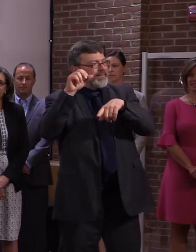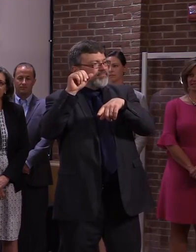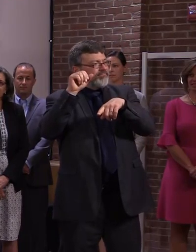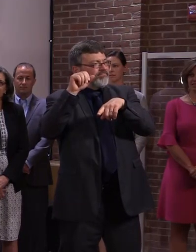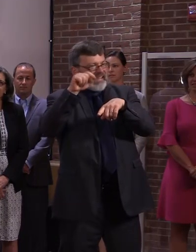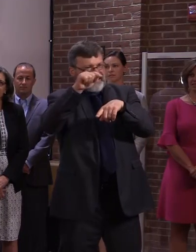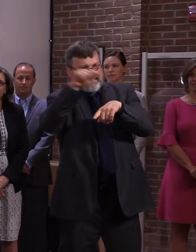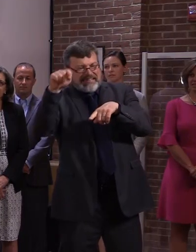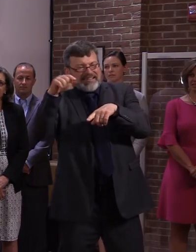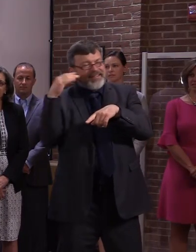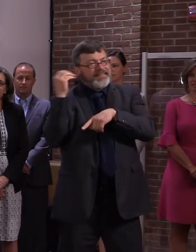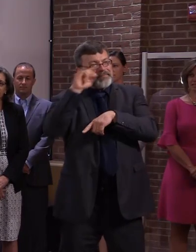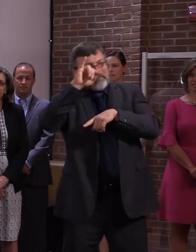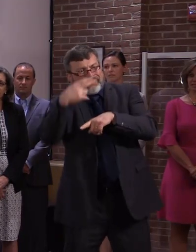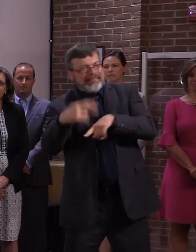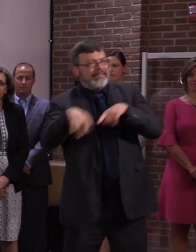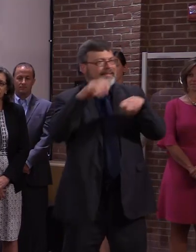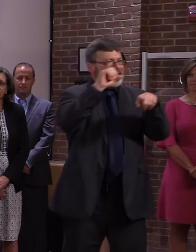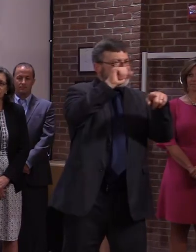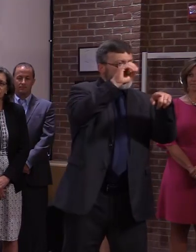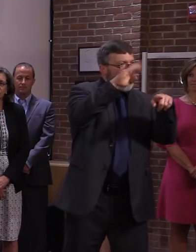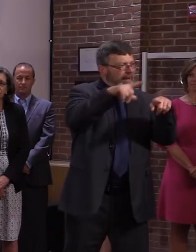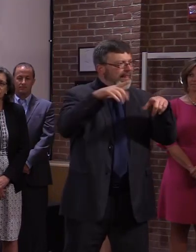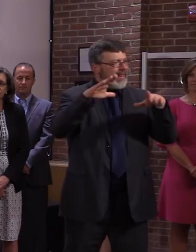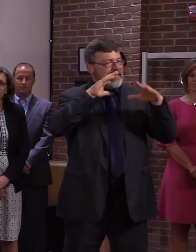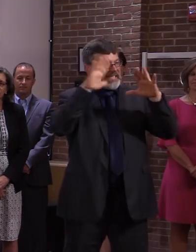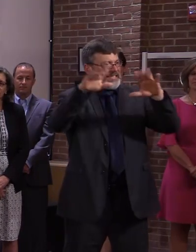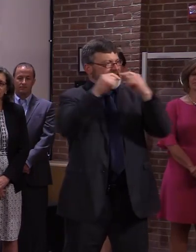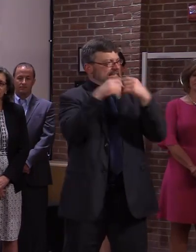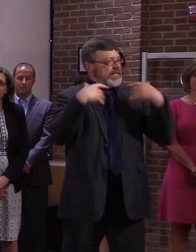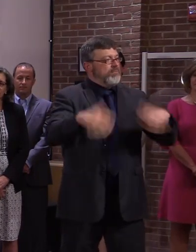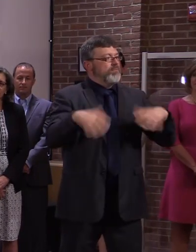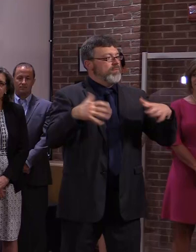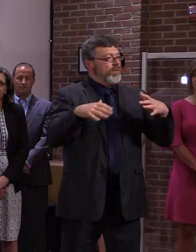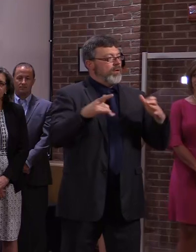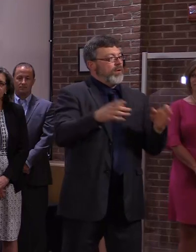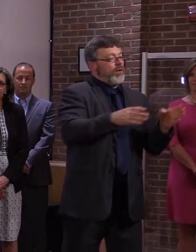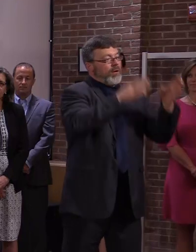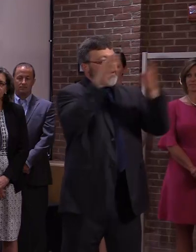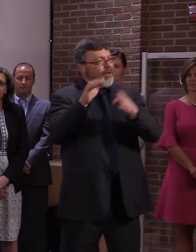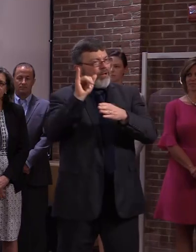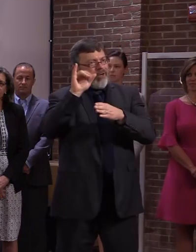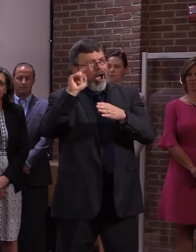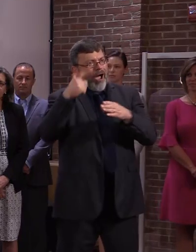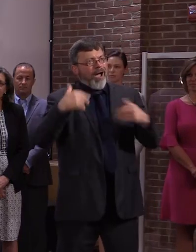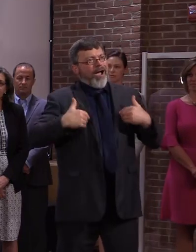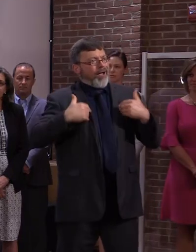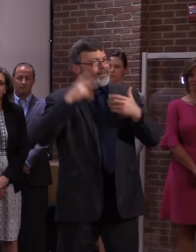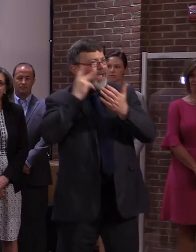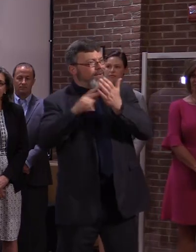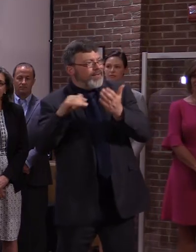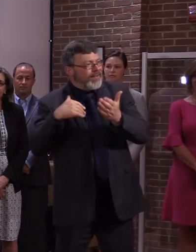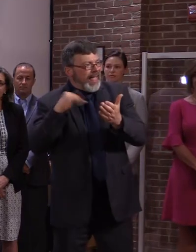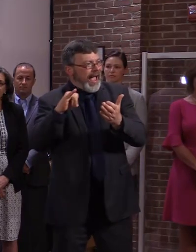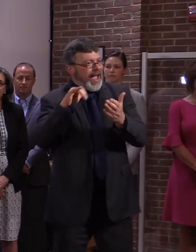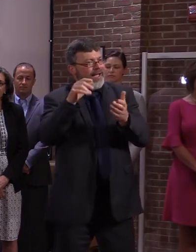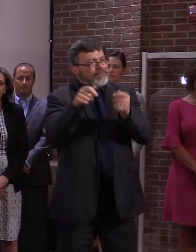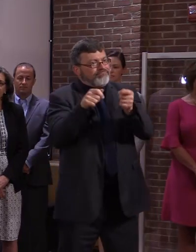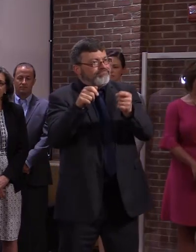team, and Secretary Young at the Agency of Administration. But the list goes on and